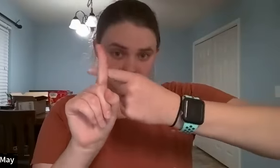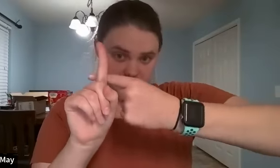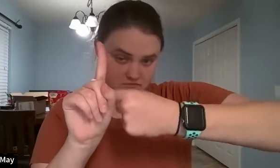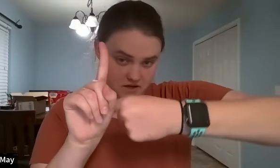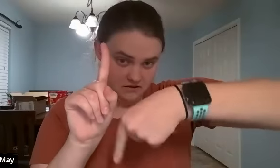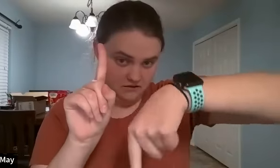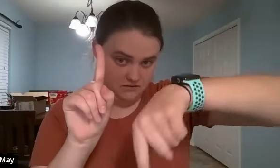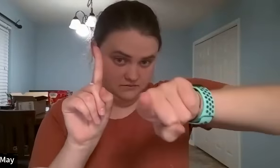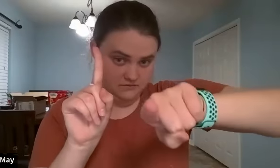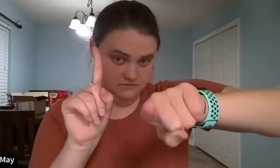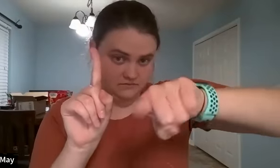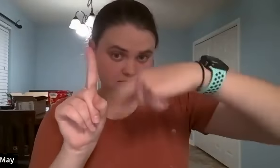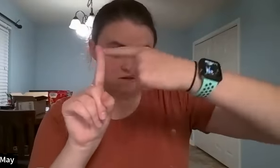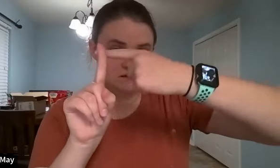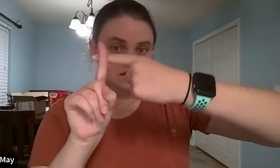Next month.